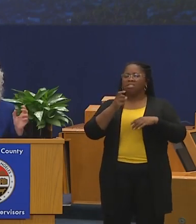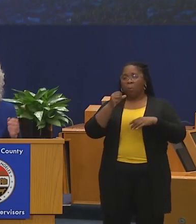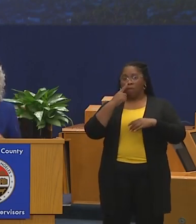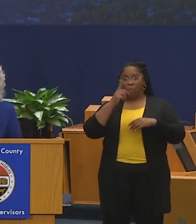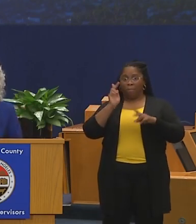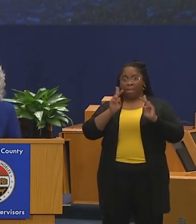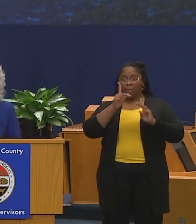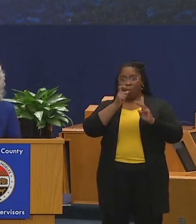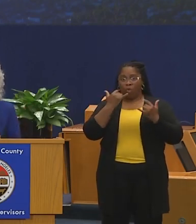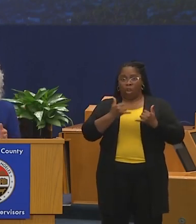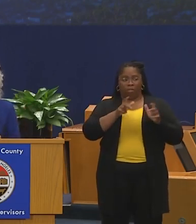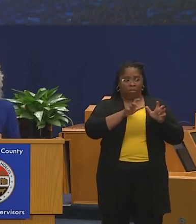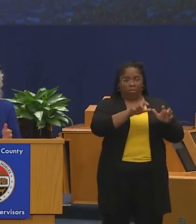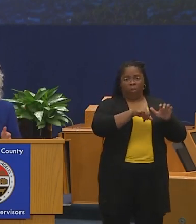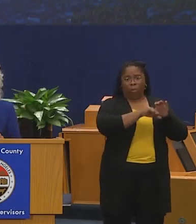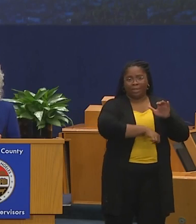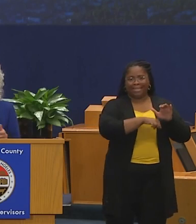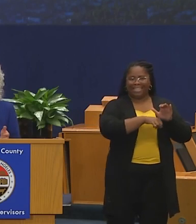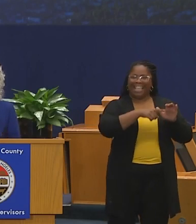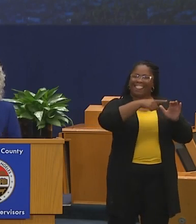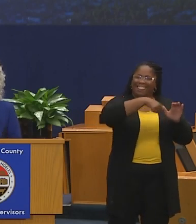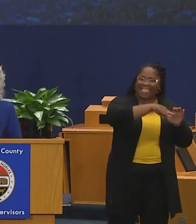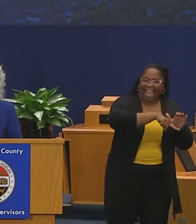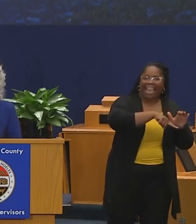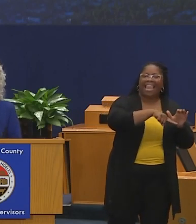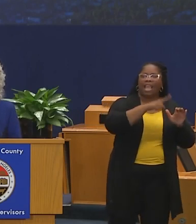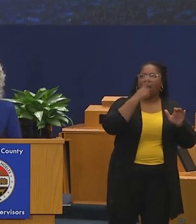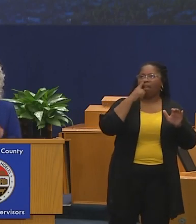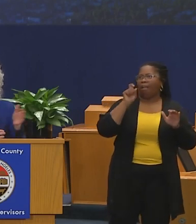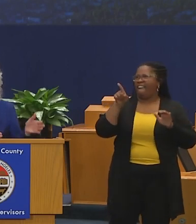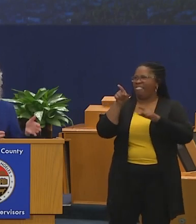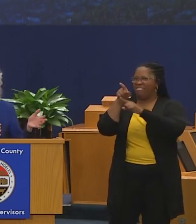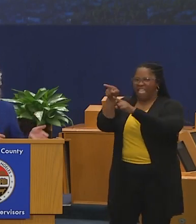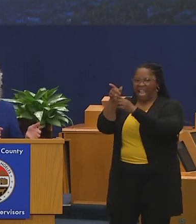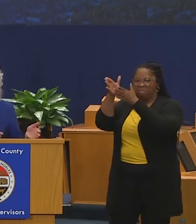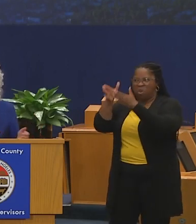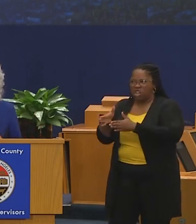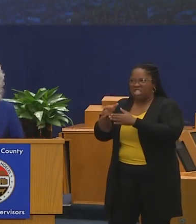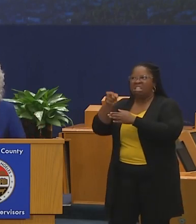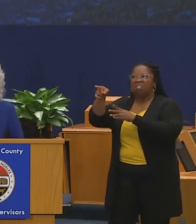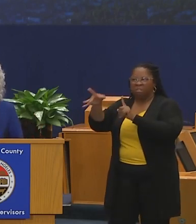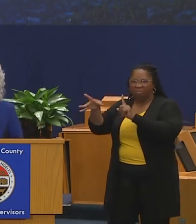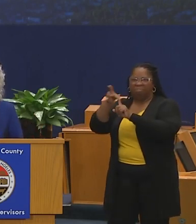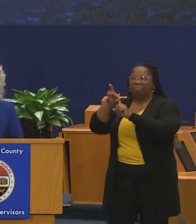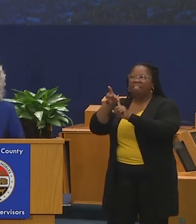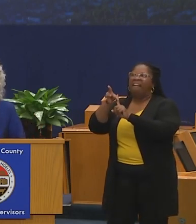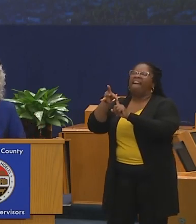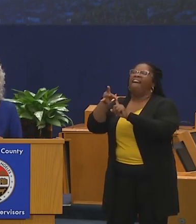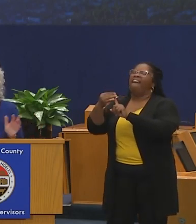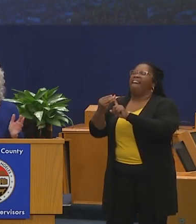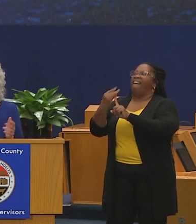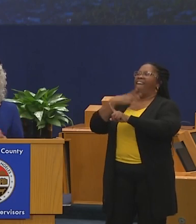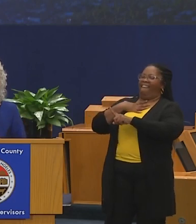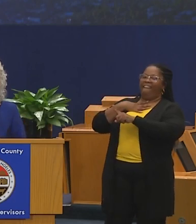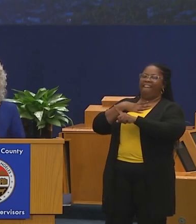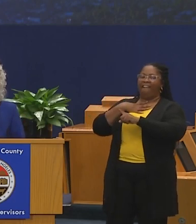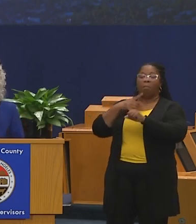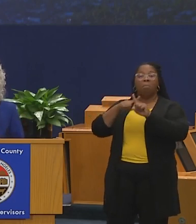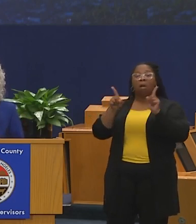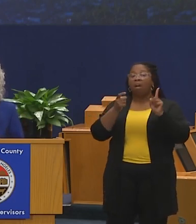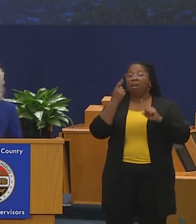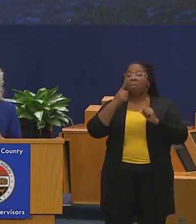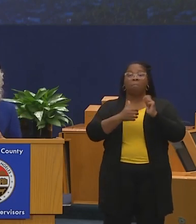people who are quarantined, they're often able to point, to the fact that, yes, I do know the source of exposure. But the vast majority